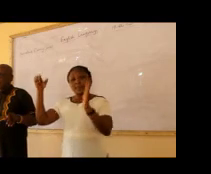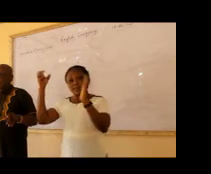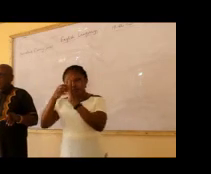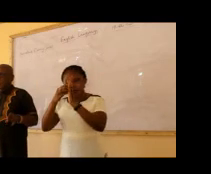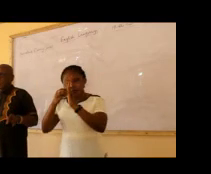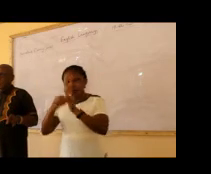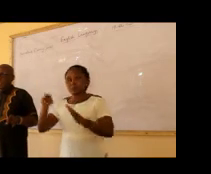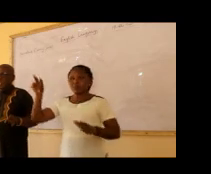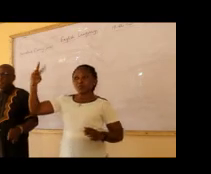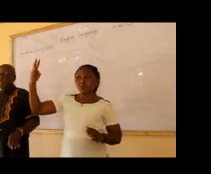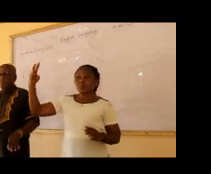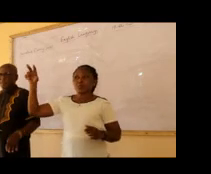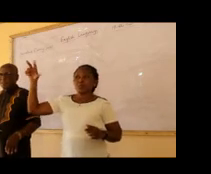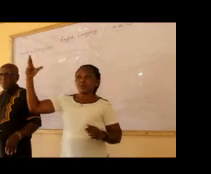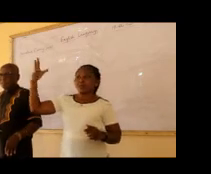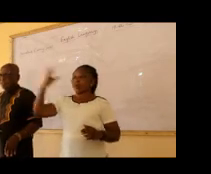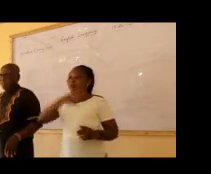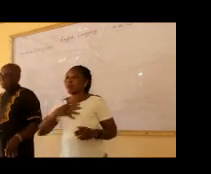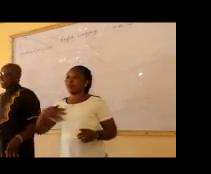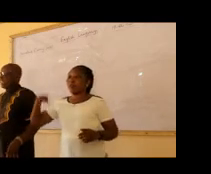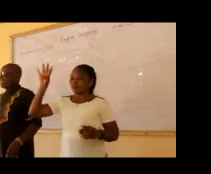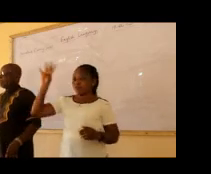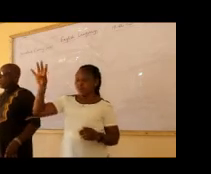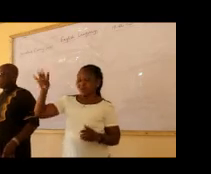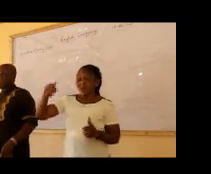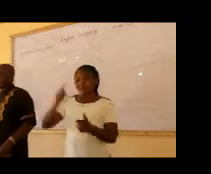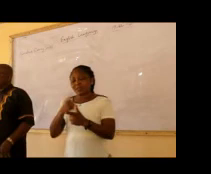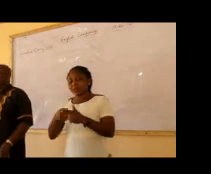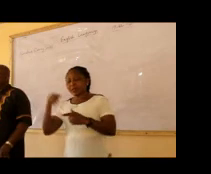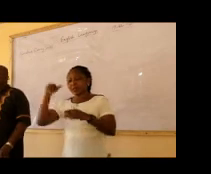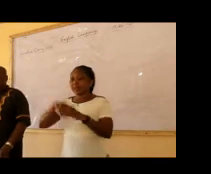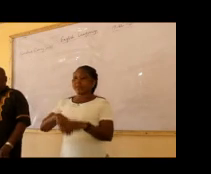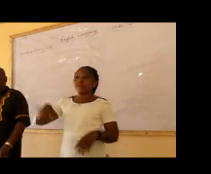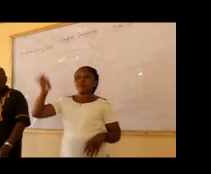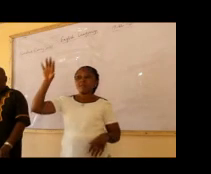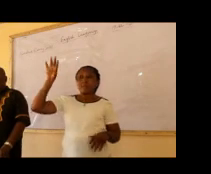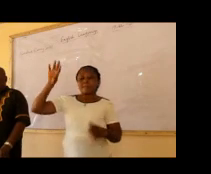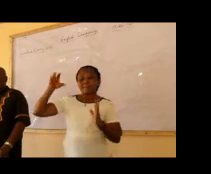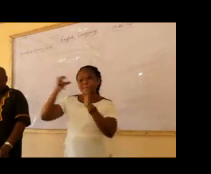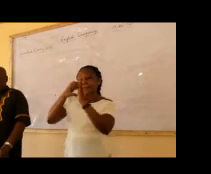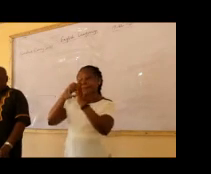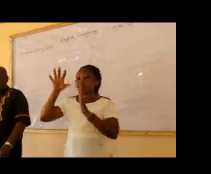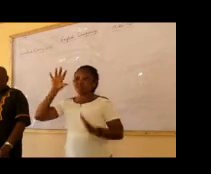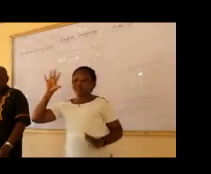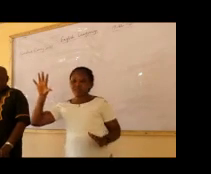paragraphs 2, 3, and 4, then in paragraph 5,